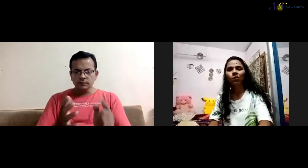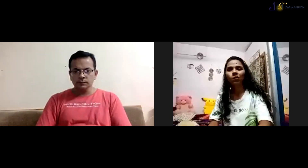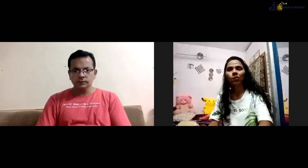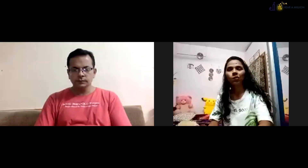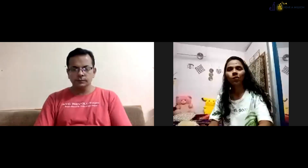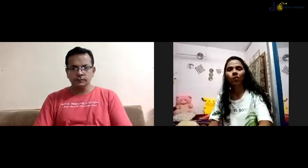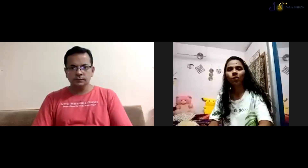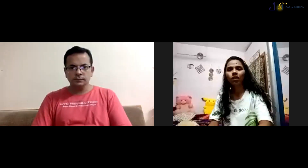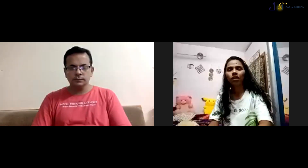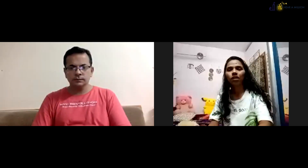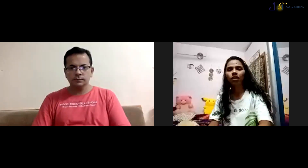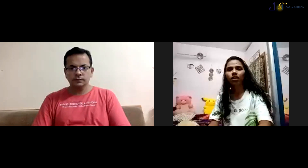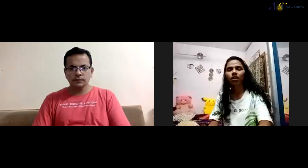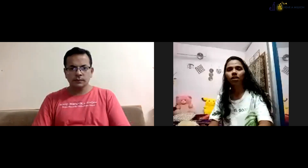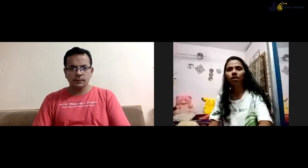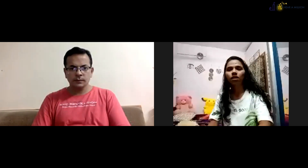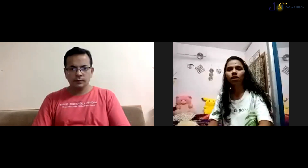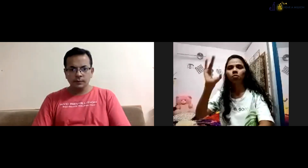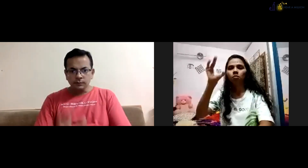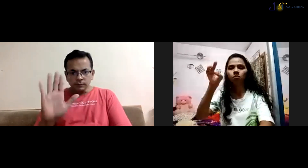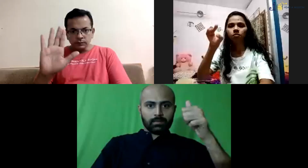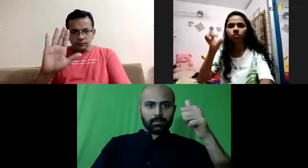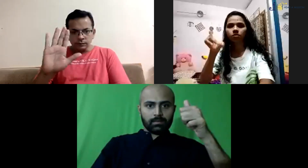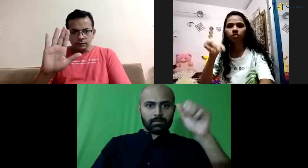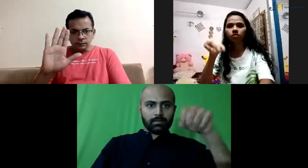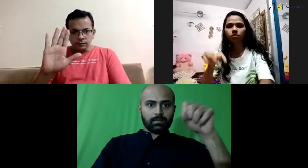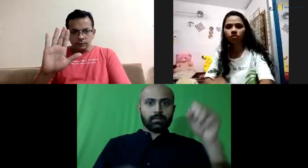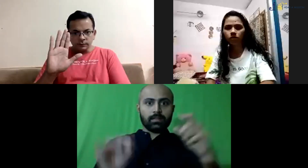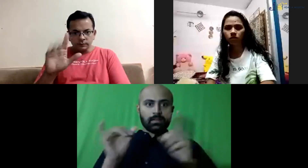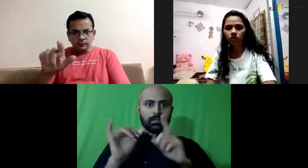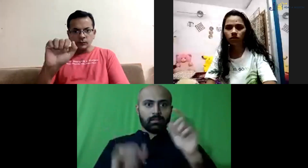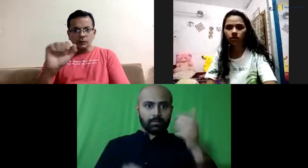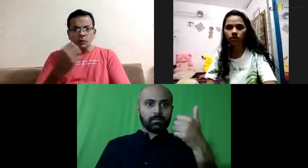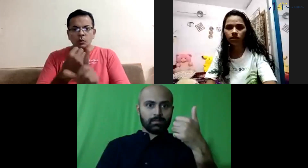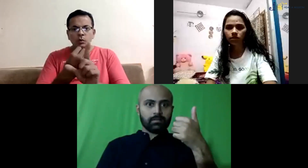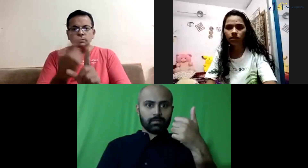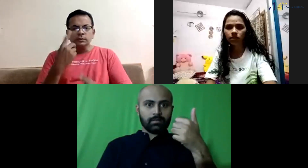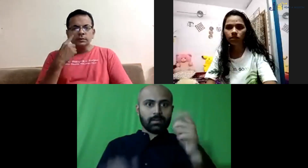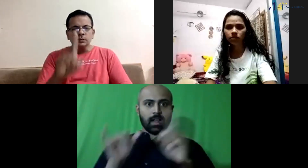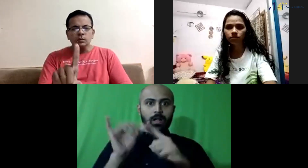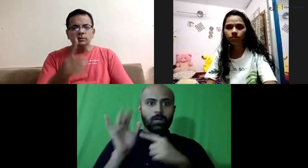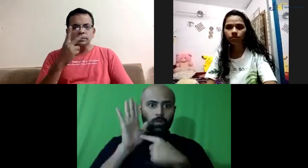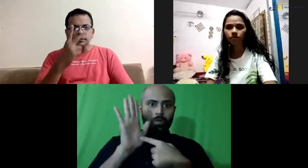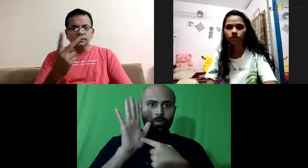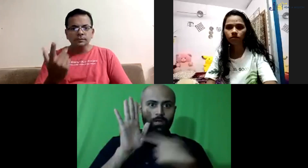Tushar, can you show the video in short? Video is not visible. Can you show in